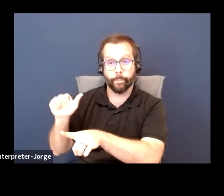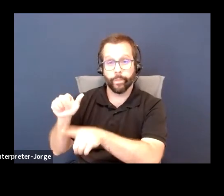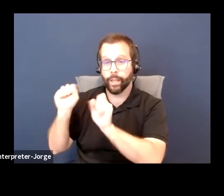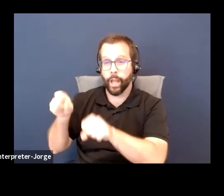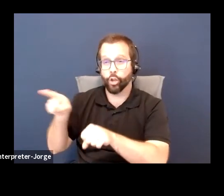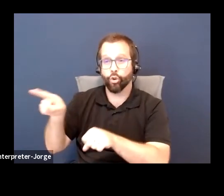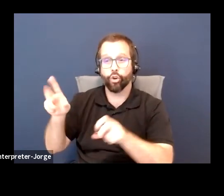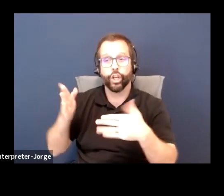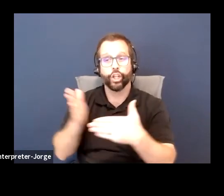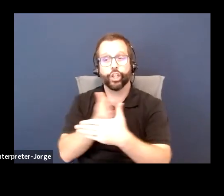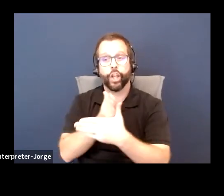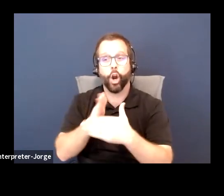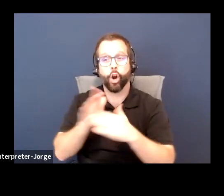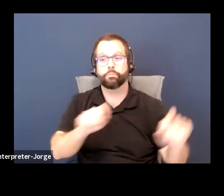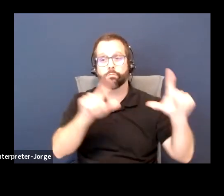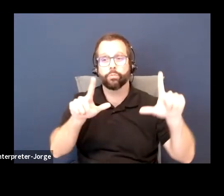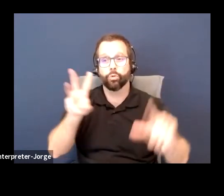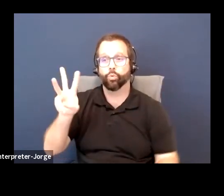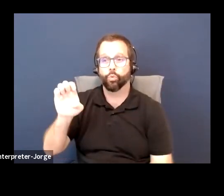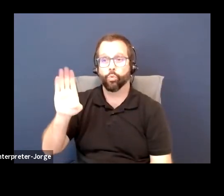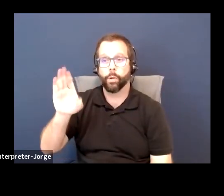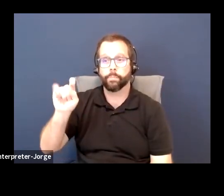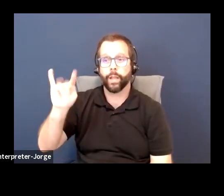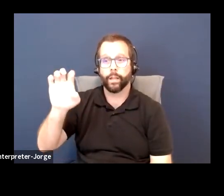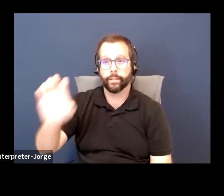our website for folks.